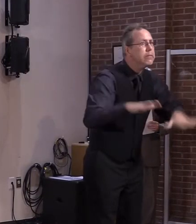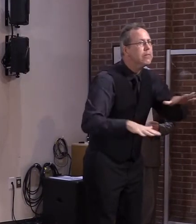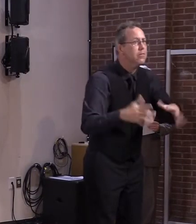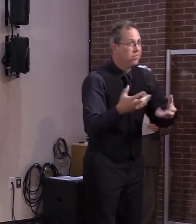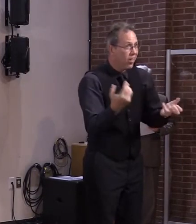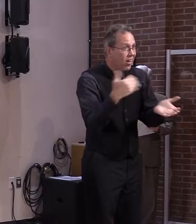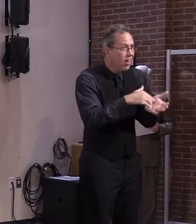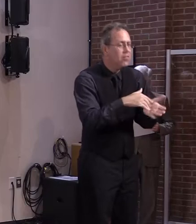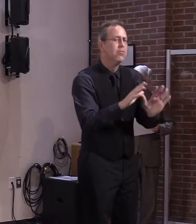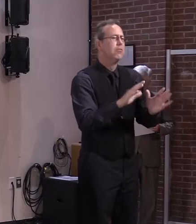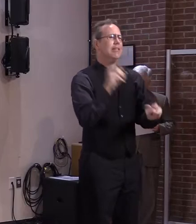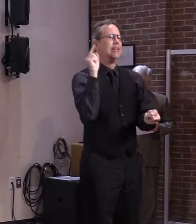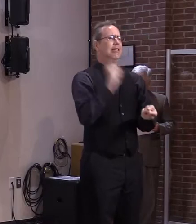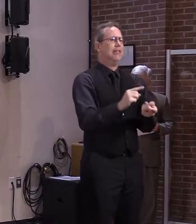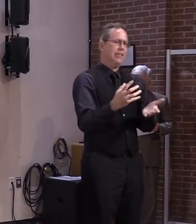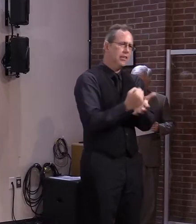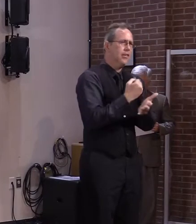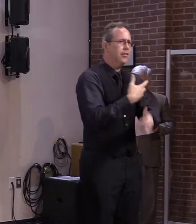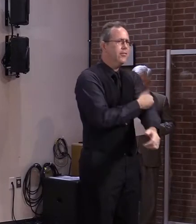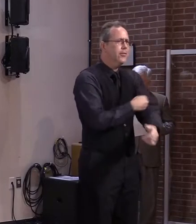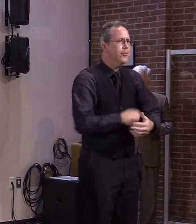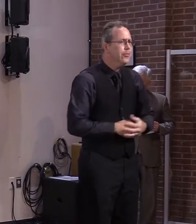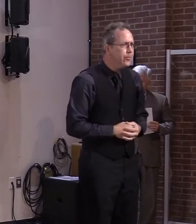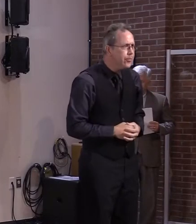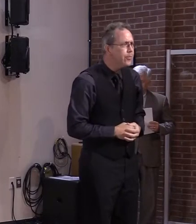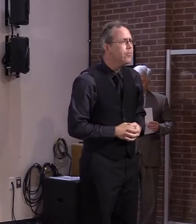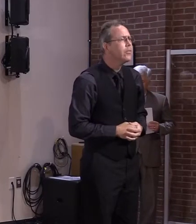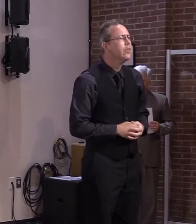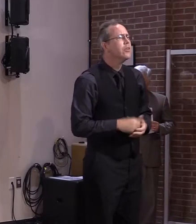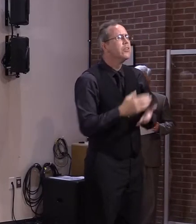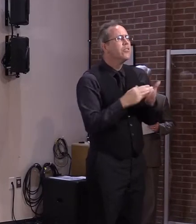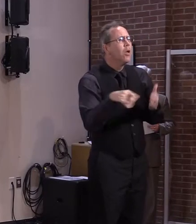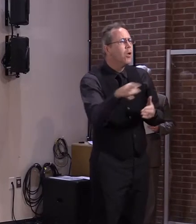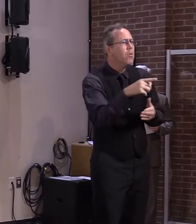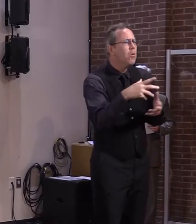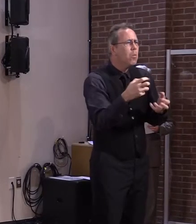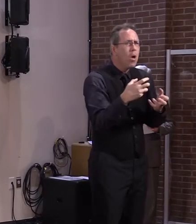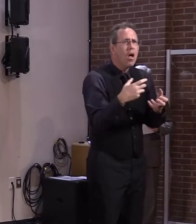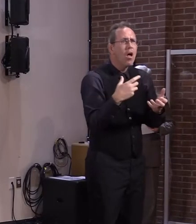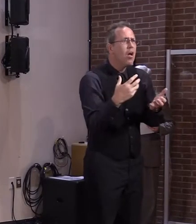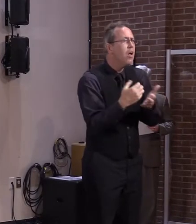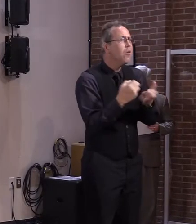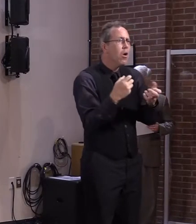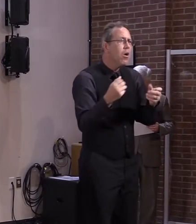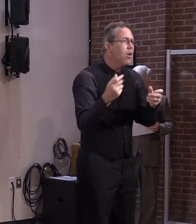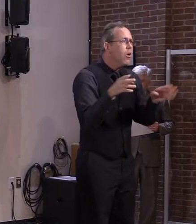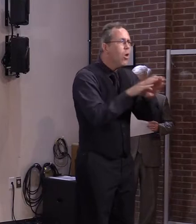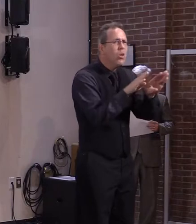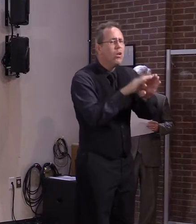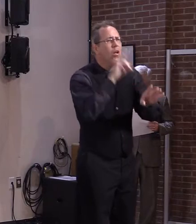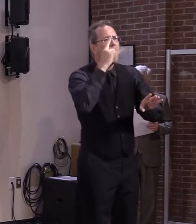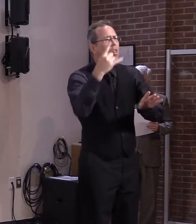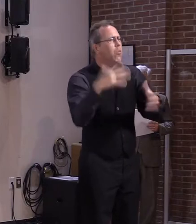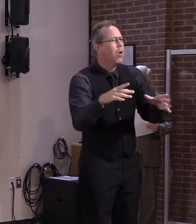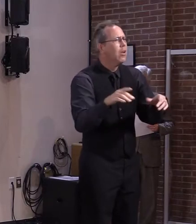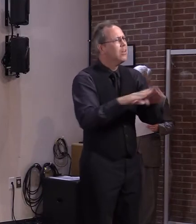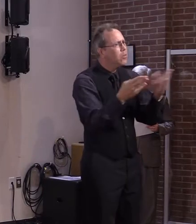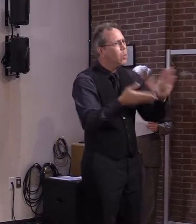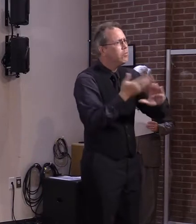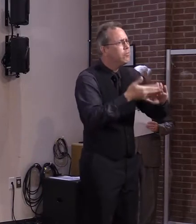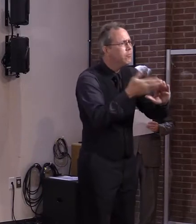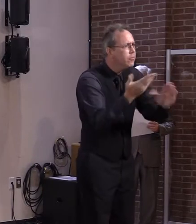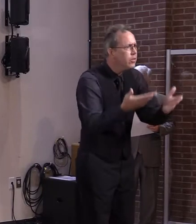you, this would take a state of emergency. I'll also remind you that broad restrictions had